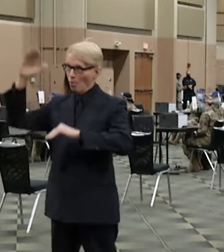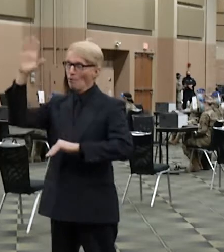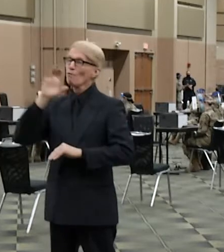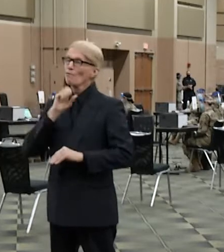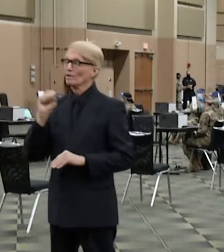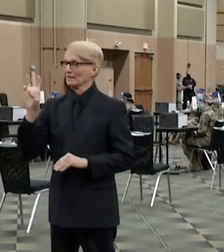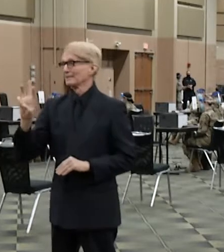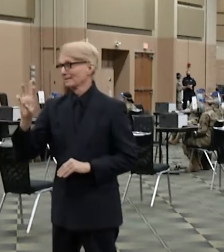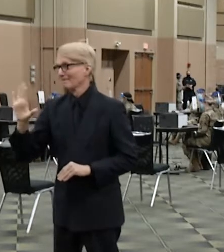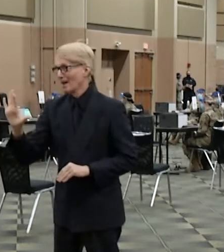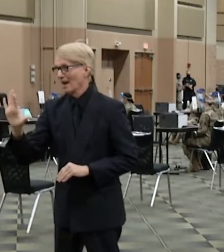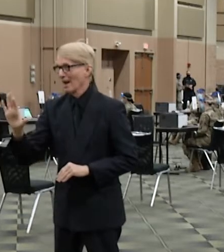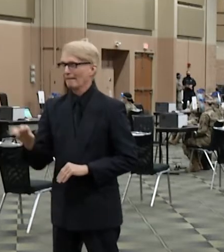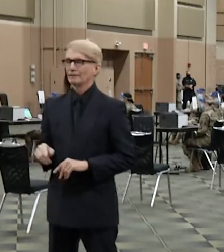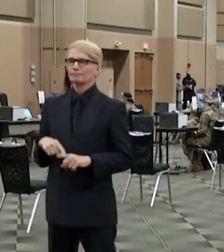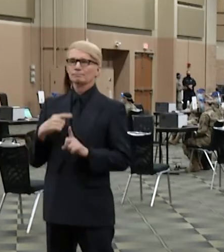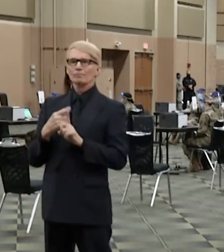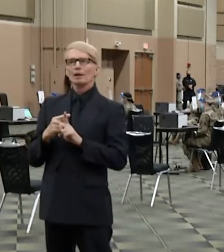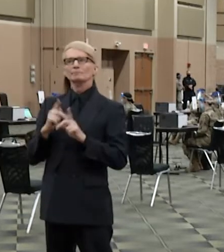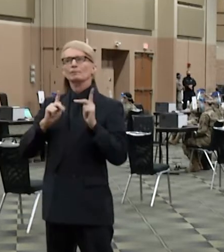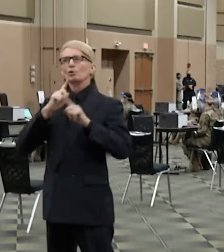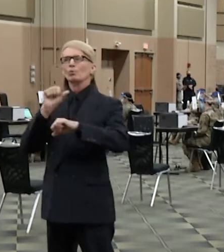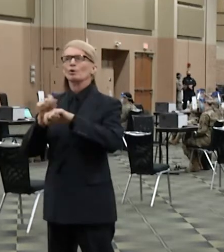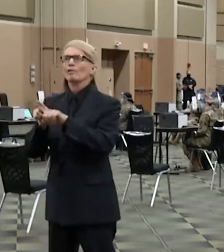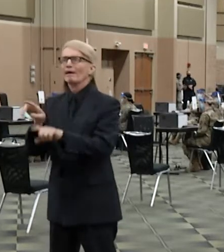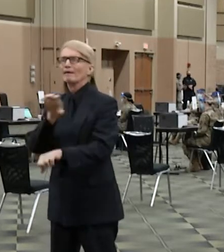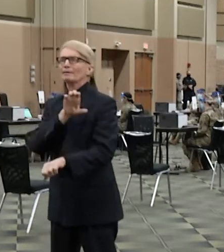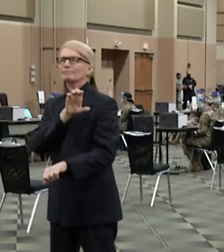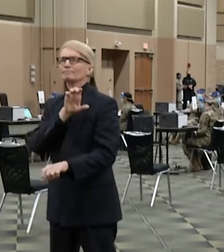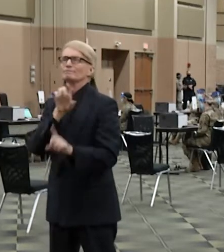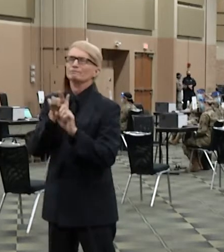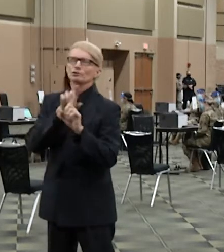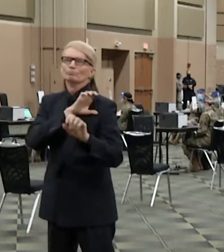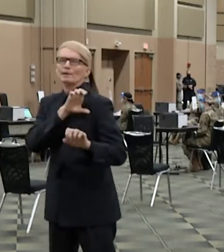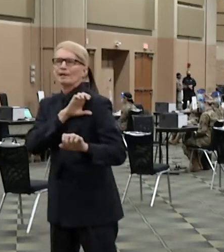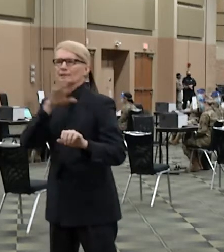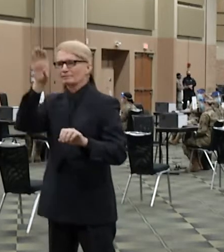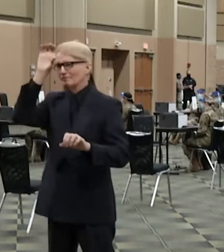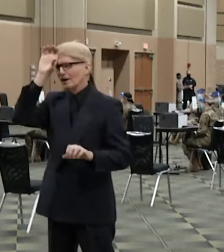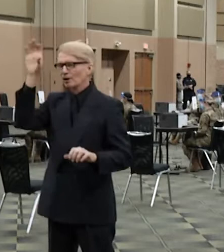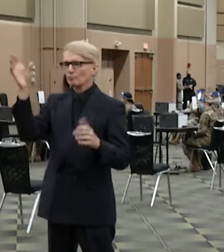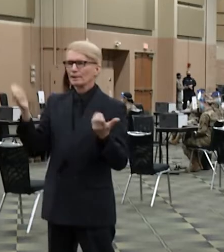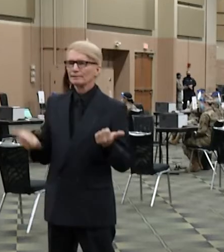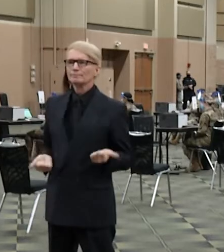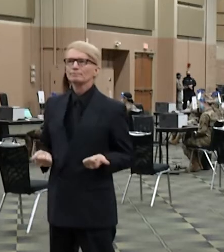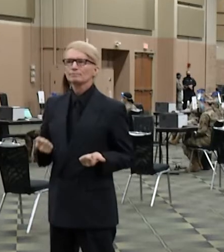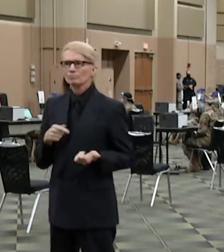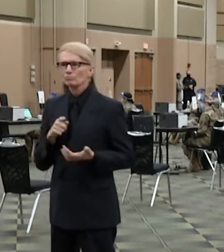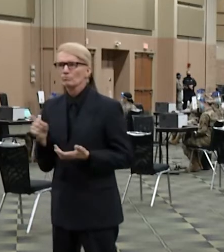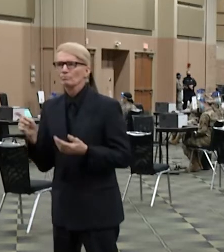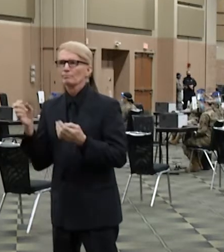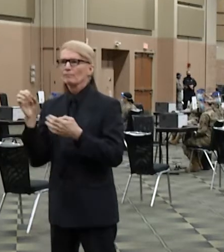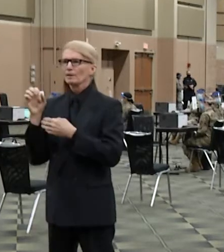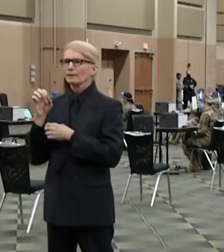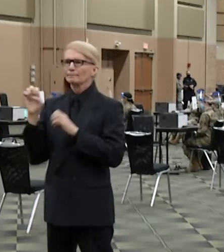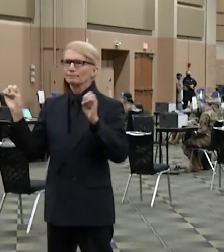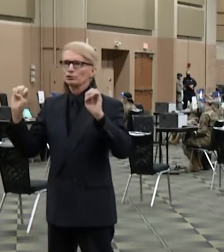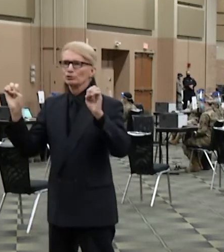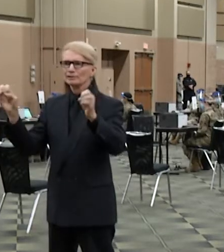older, essential frontline workers, such as first responders, our police and firefighters, EMT